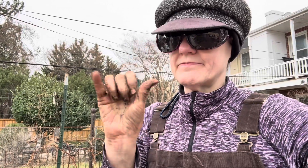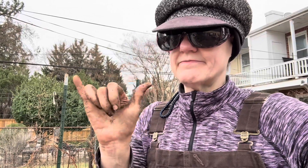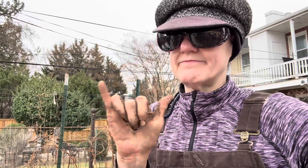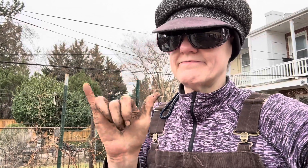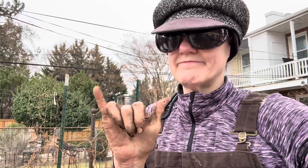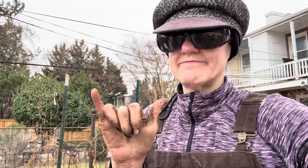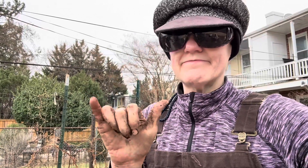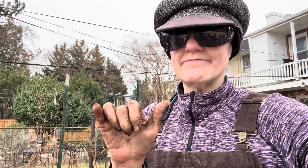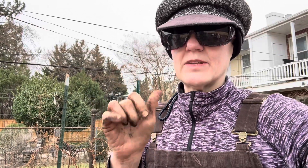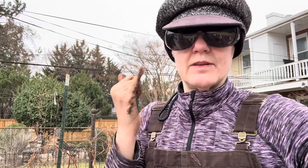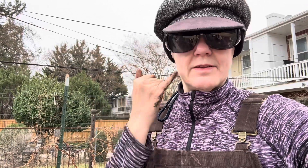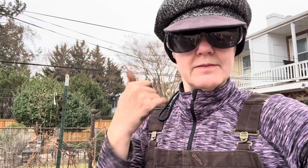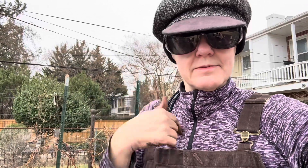berries are green.